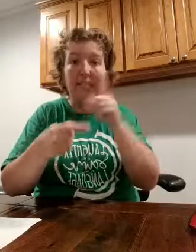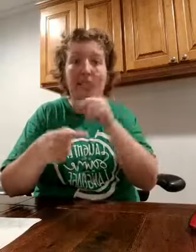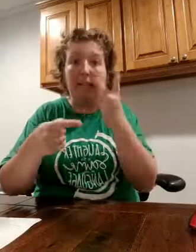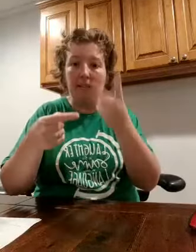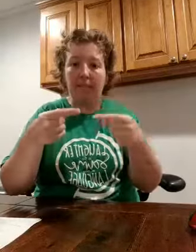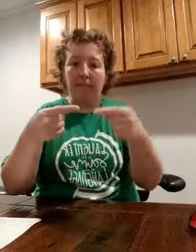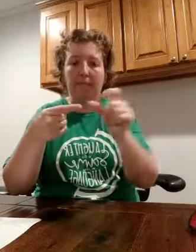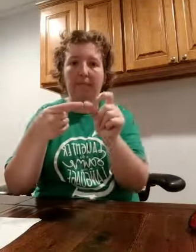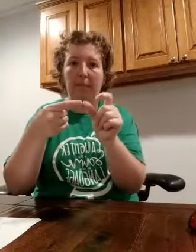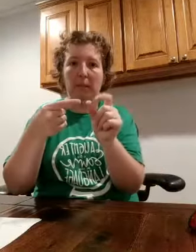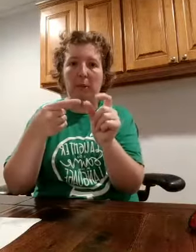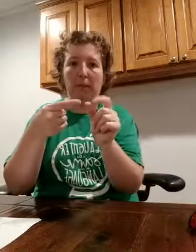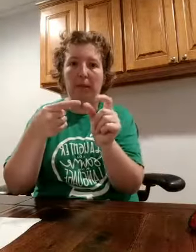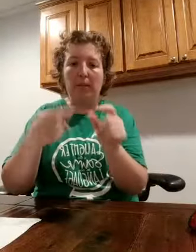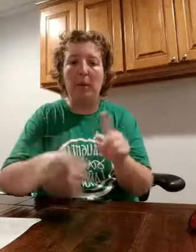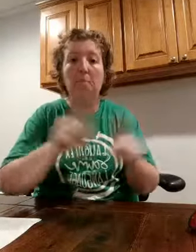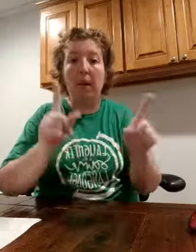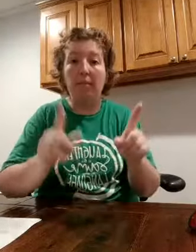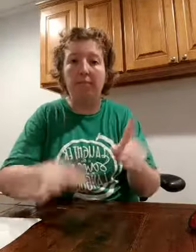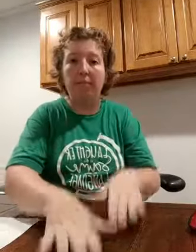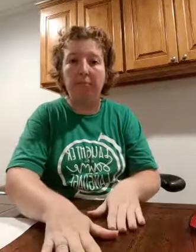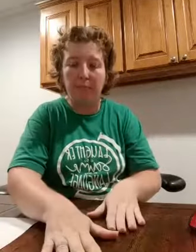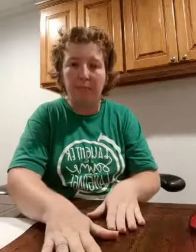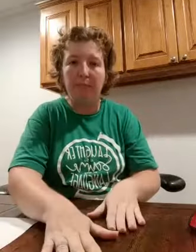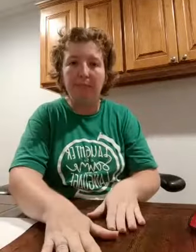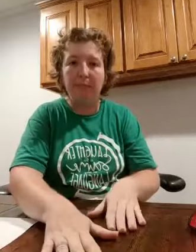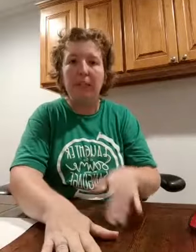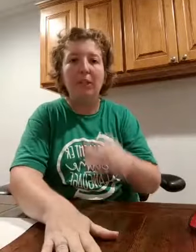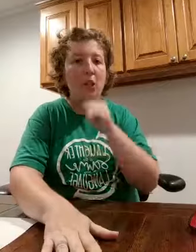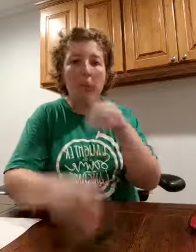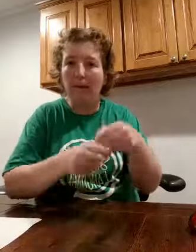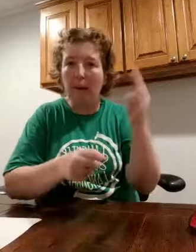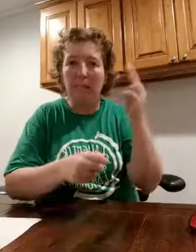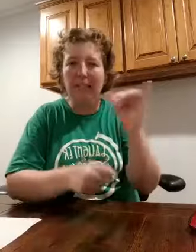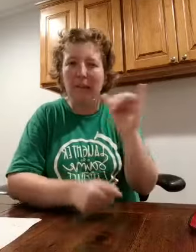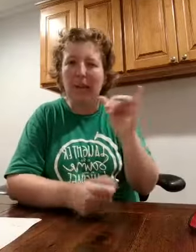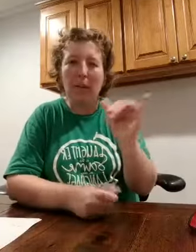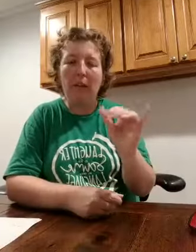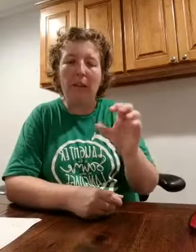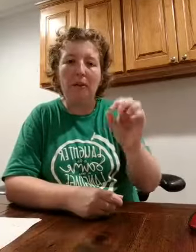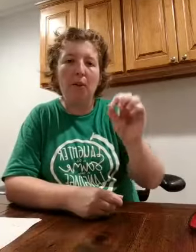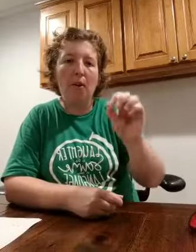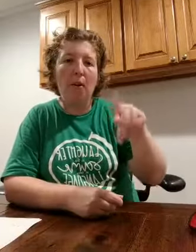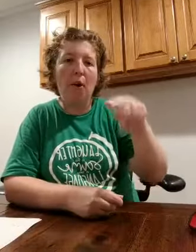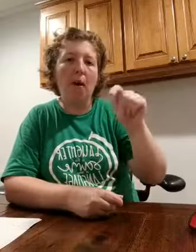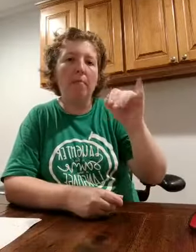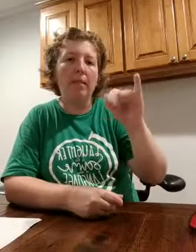it, the little thing. But don't give up. It's like one of those